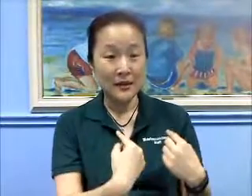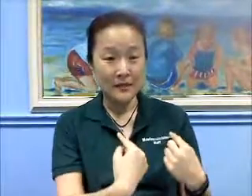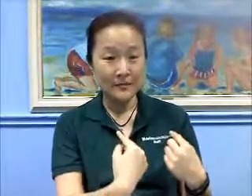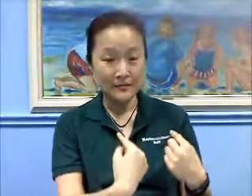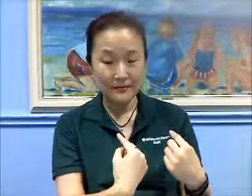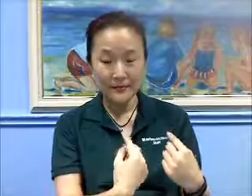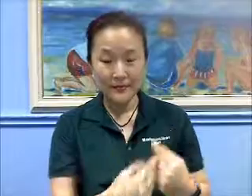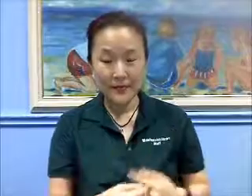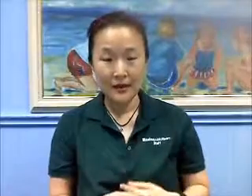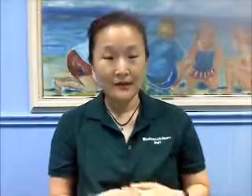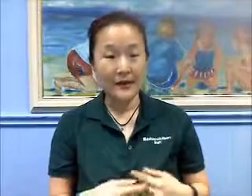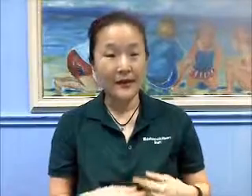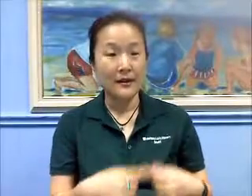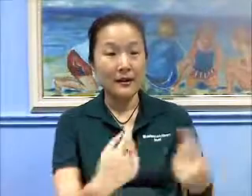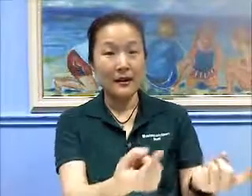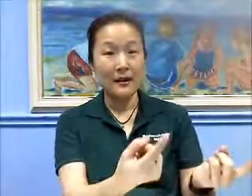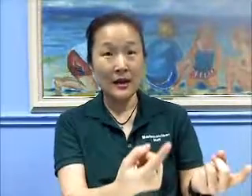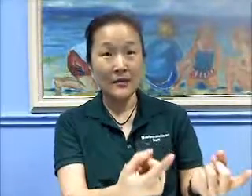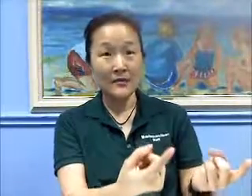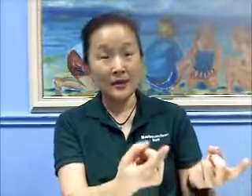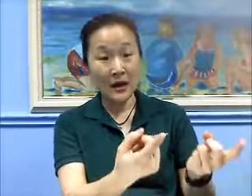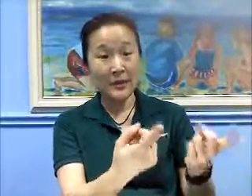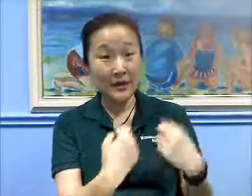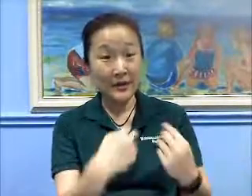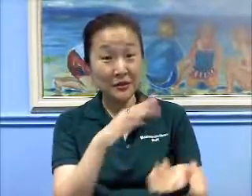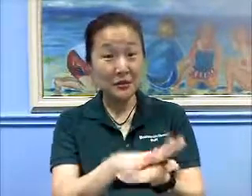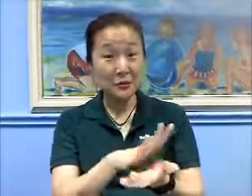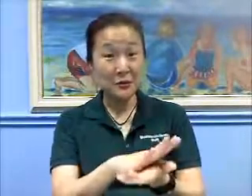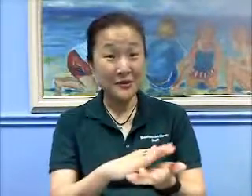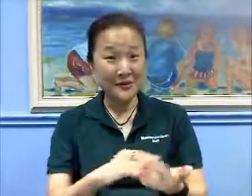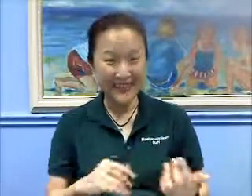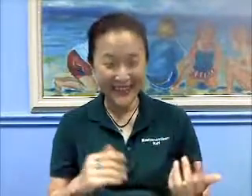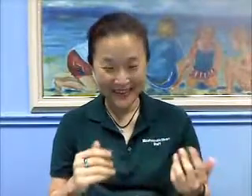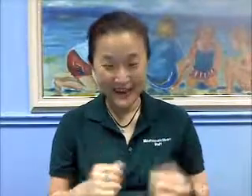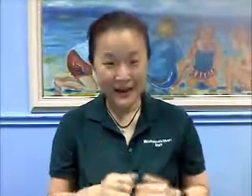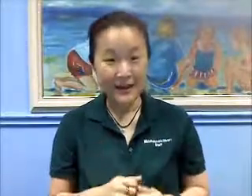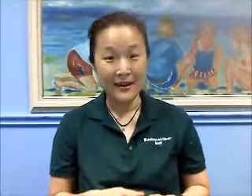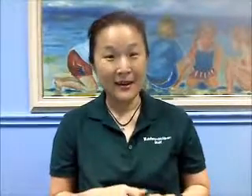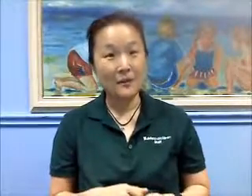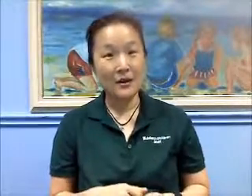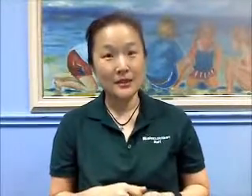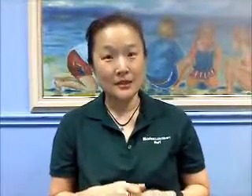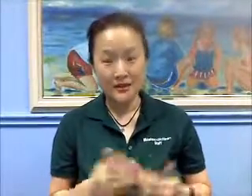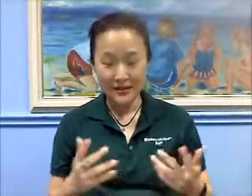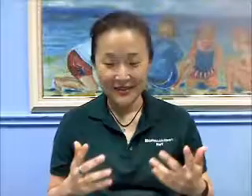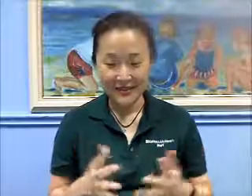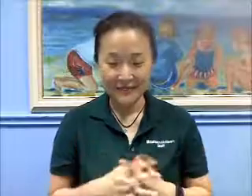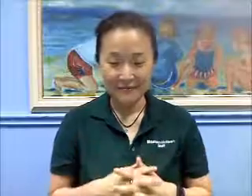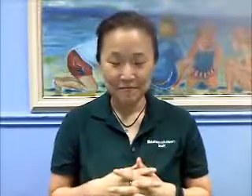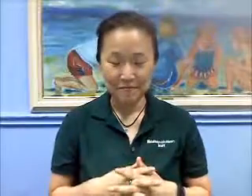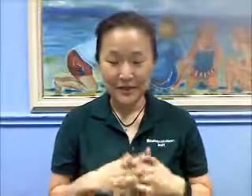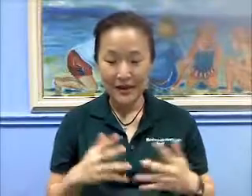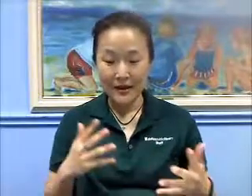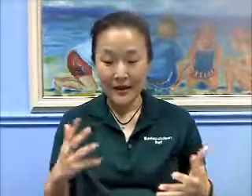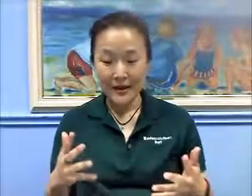come, like I'm coming to school. I promise. So, and